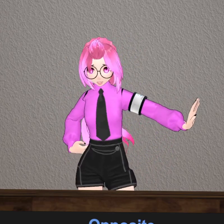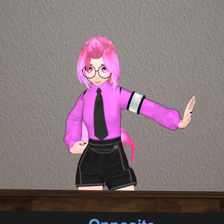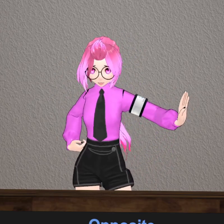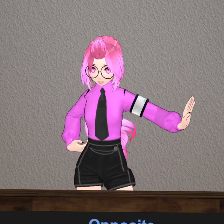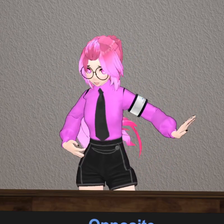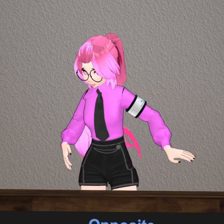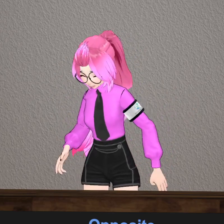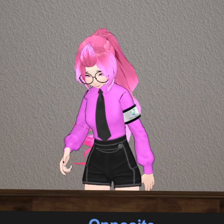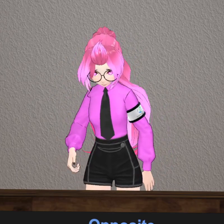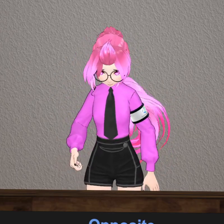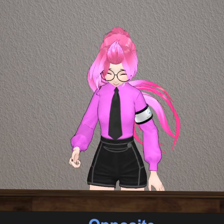against the grain.